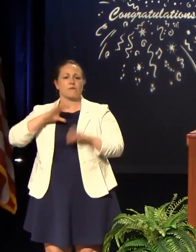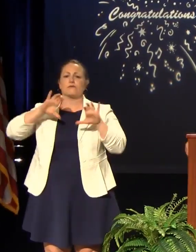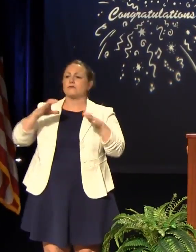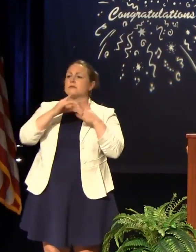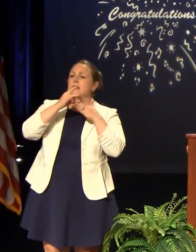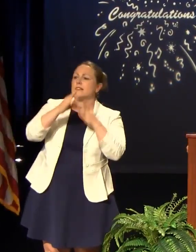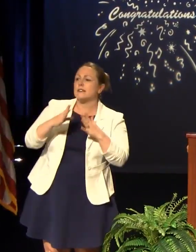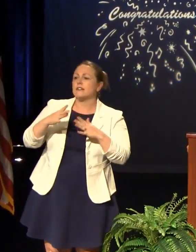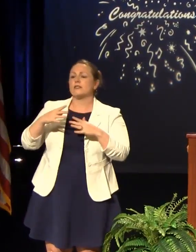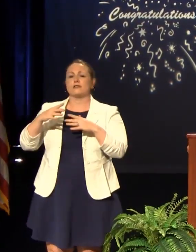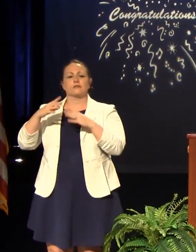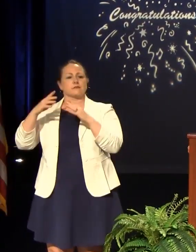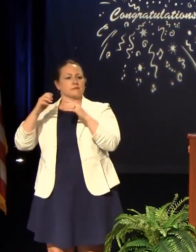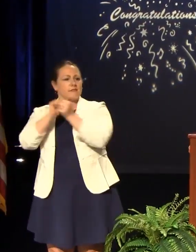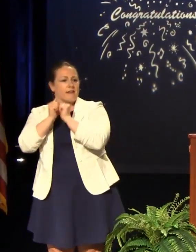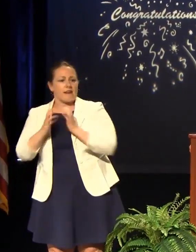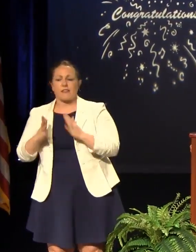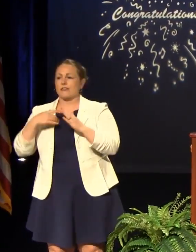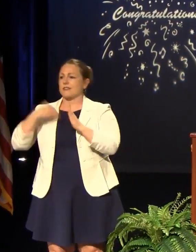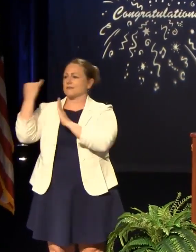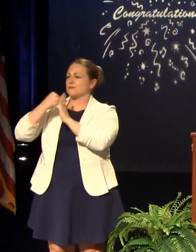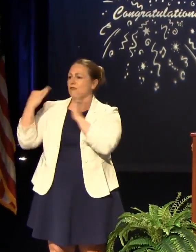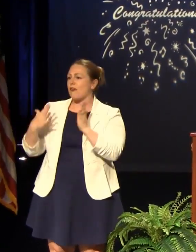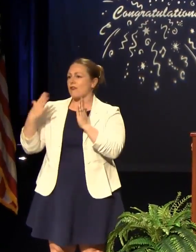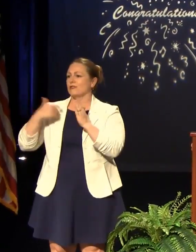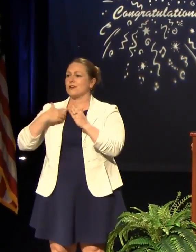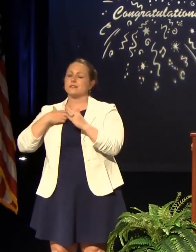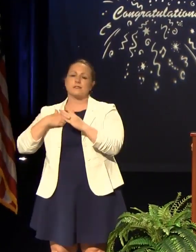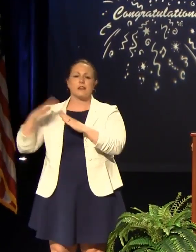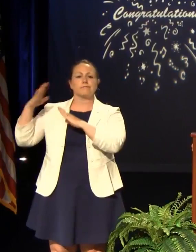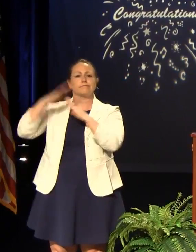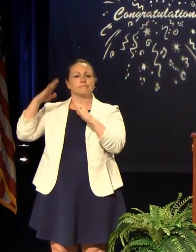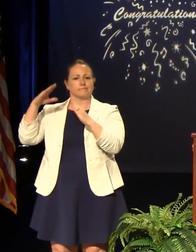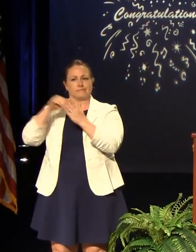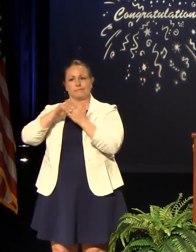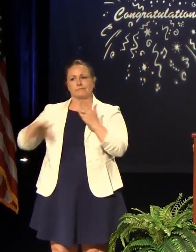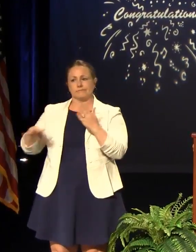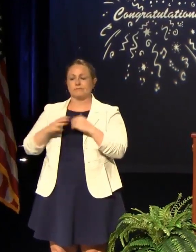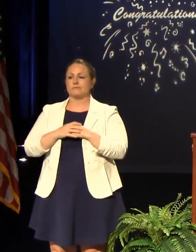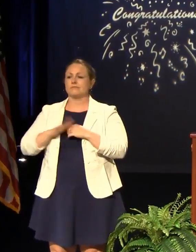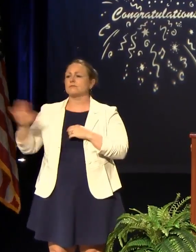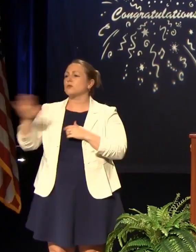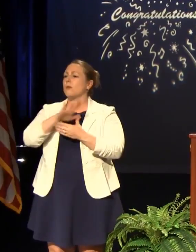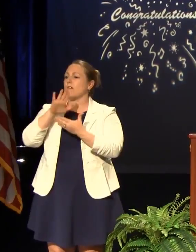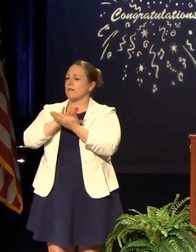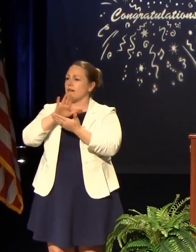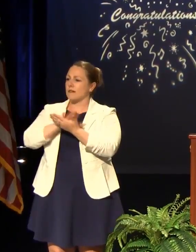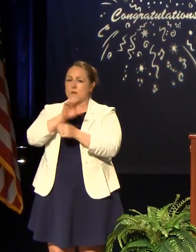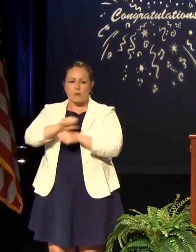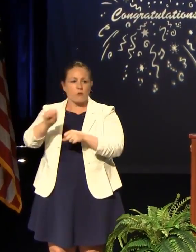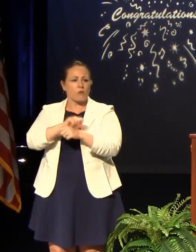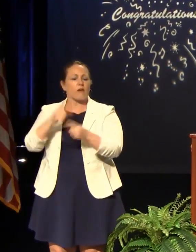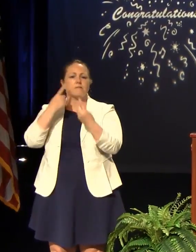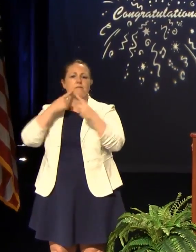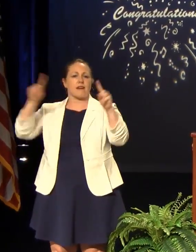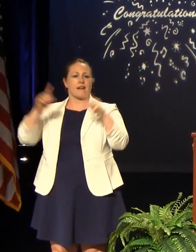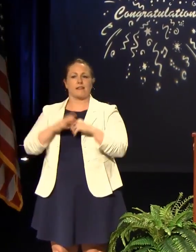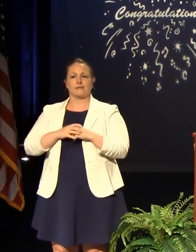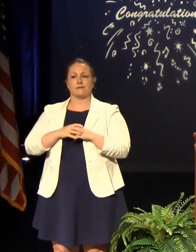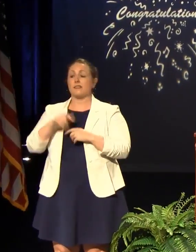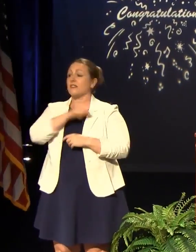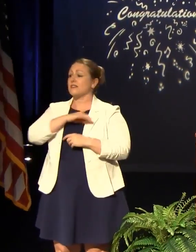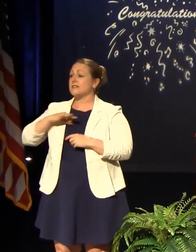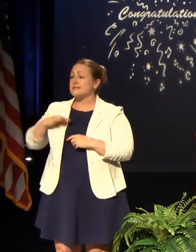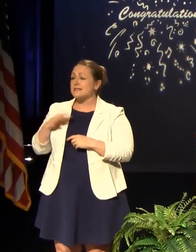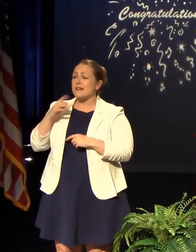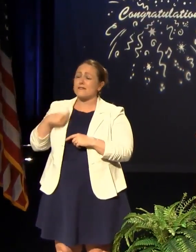scholars. Congratulations. Your academic drive has paid off. All of the staff at Lakeview Public Schools have worked very hard to